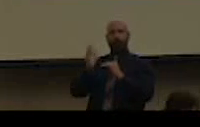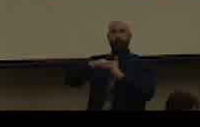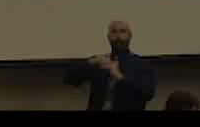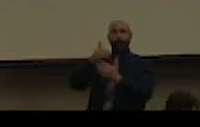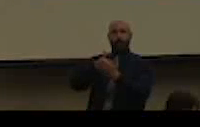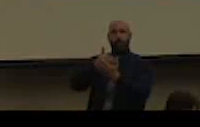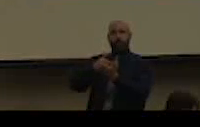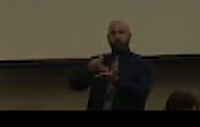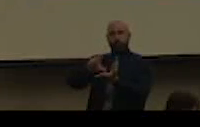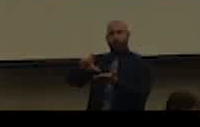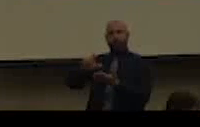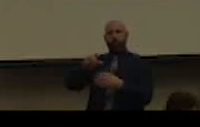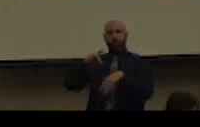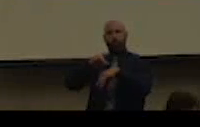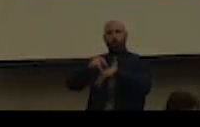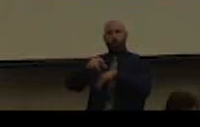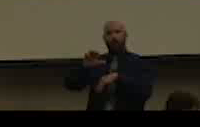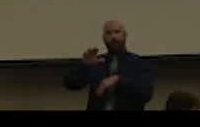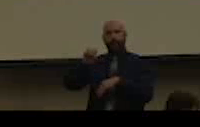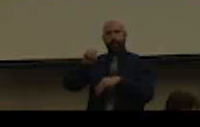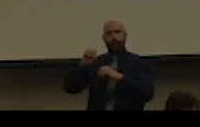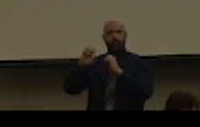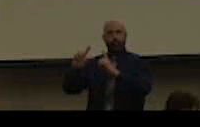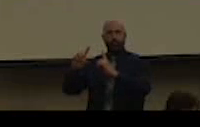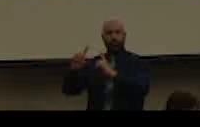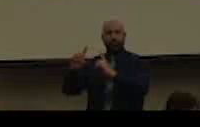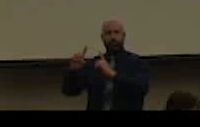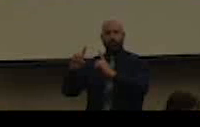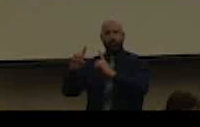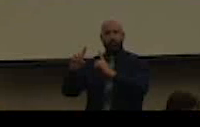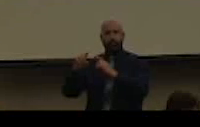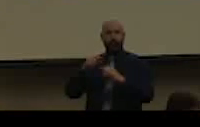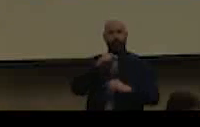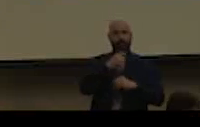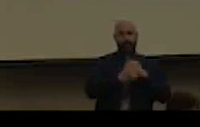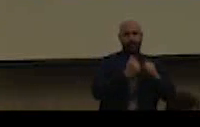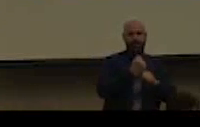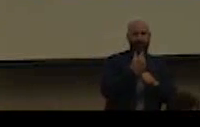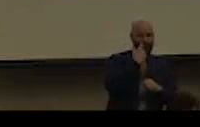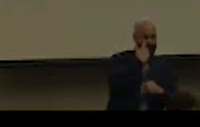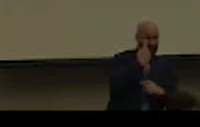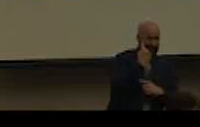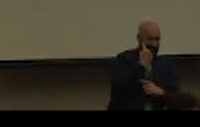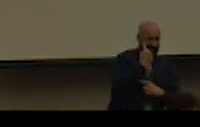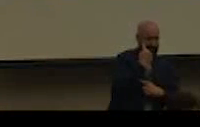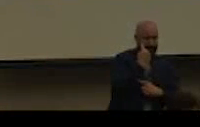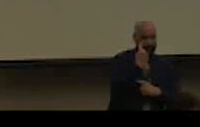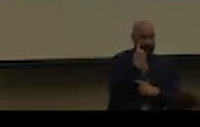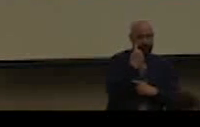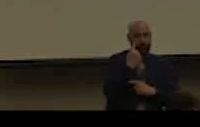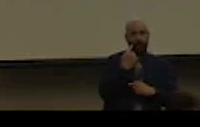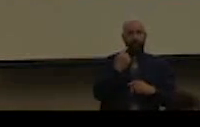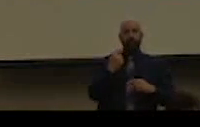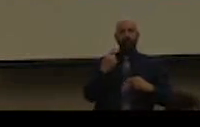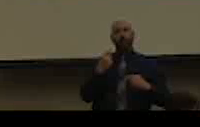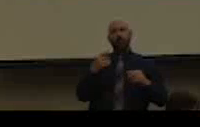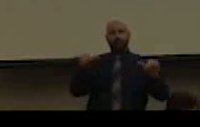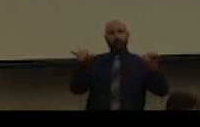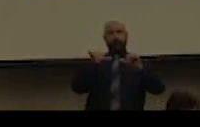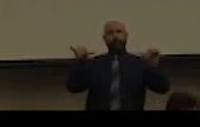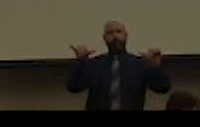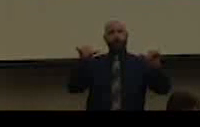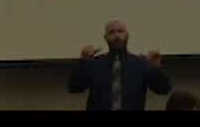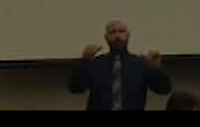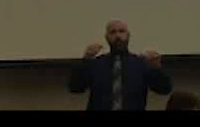education. And we need to keep that going. We can't let it down. So that's going to be a very important factor